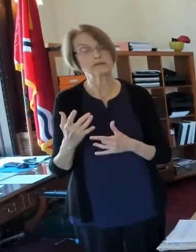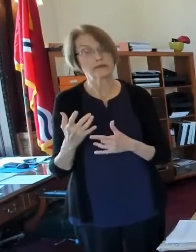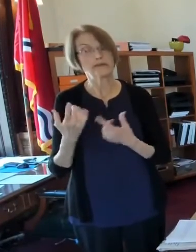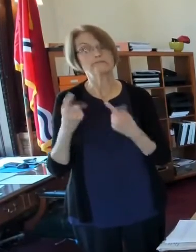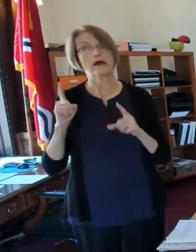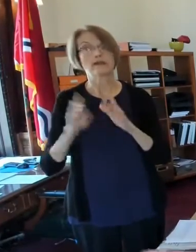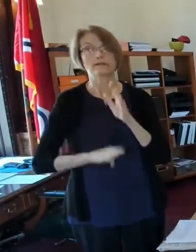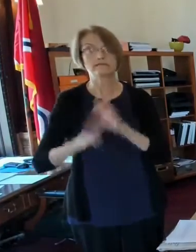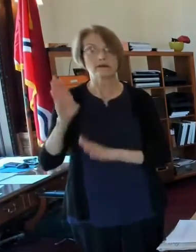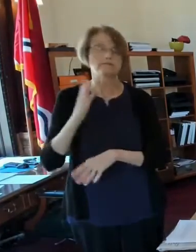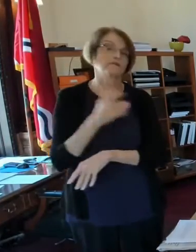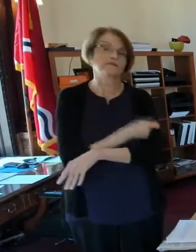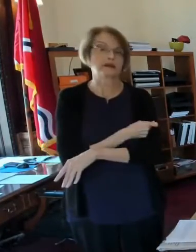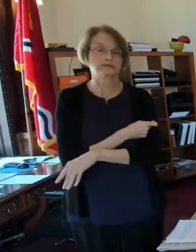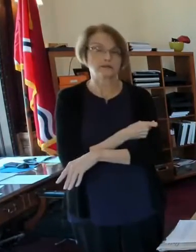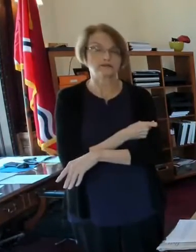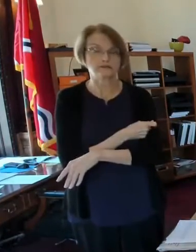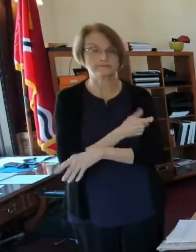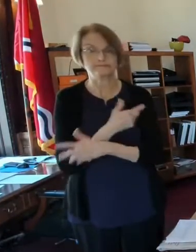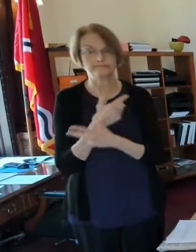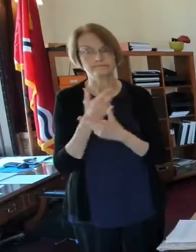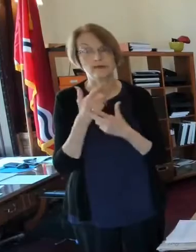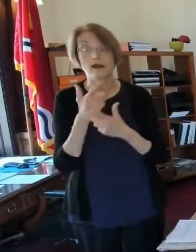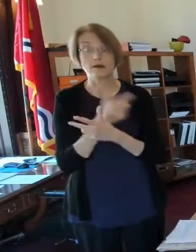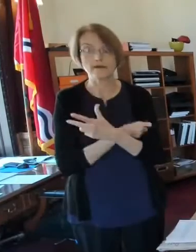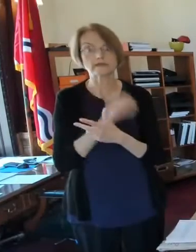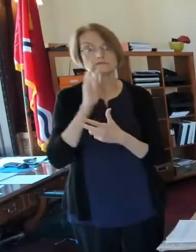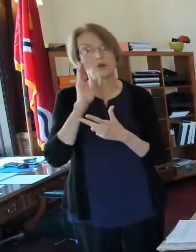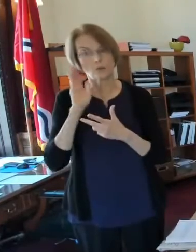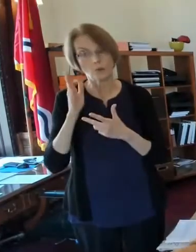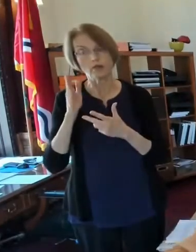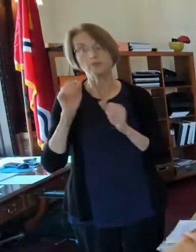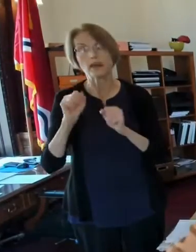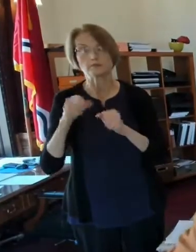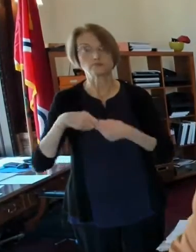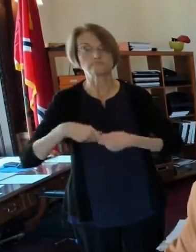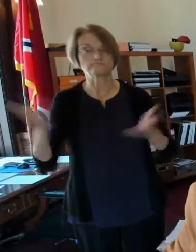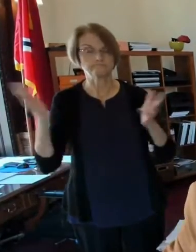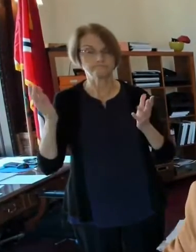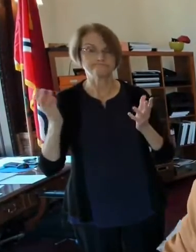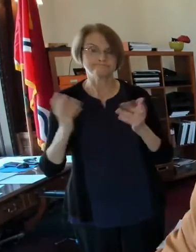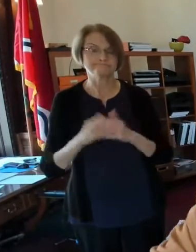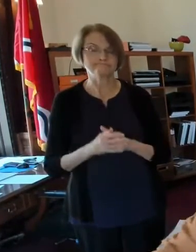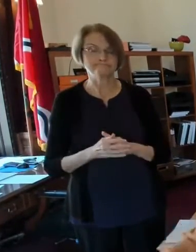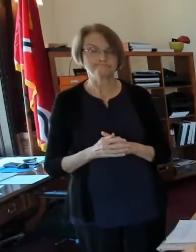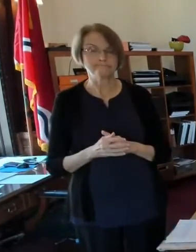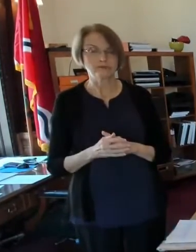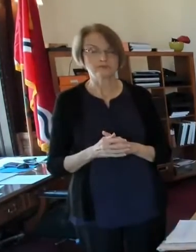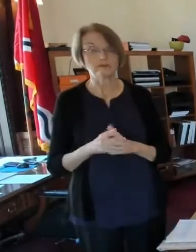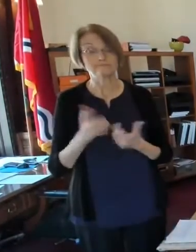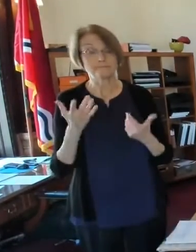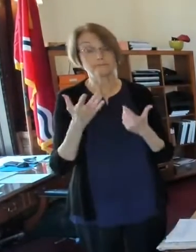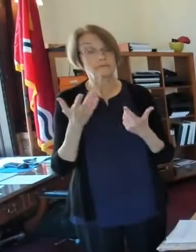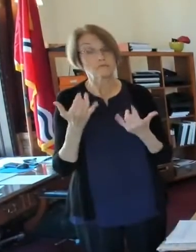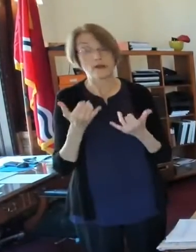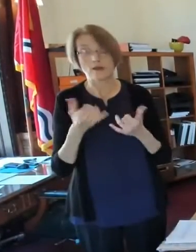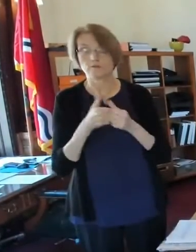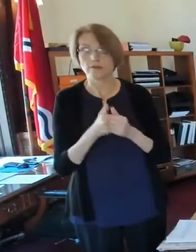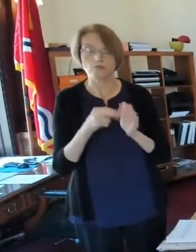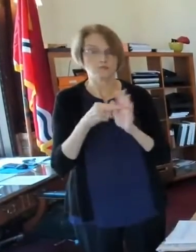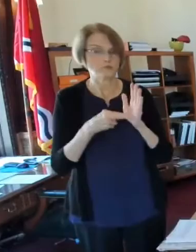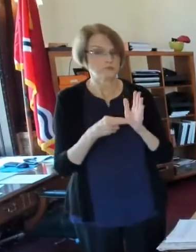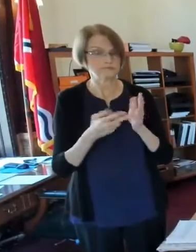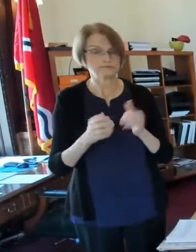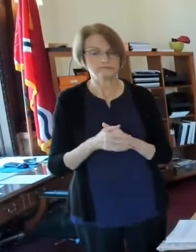a vaccine that is widely available. So we have to keep doing these things. We got a question from Ian